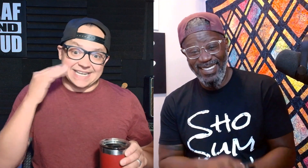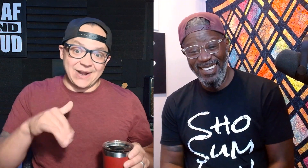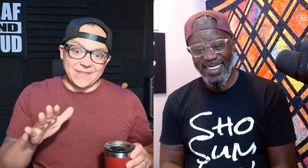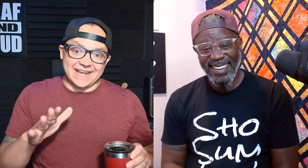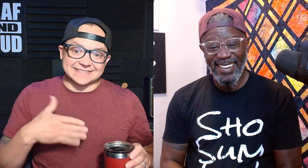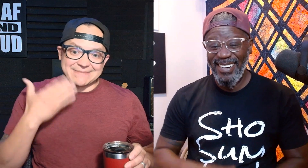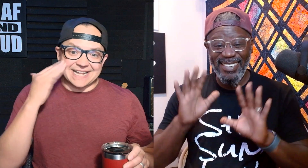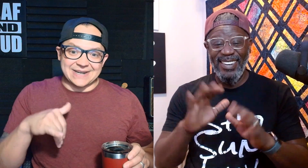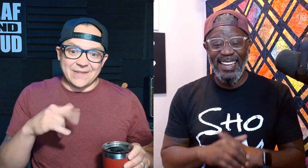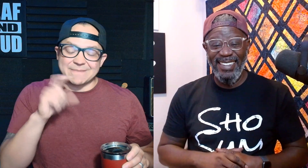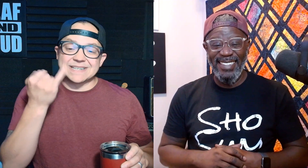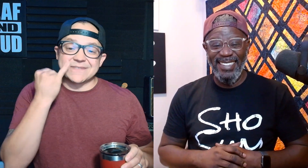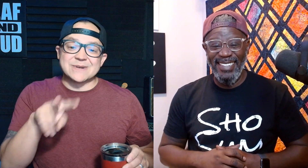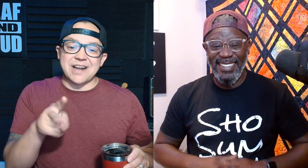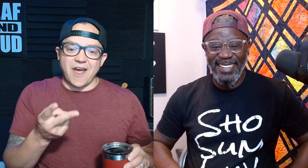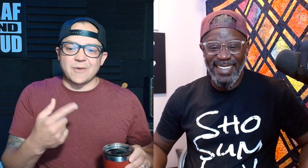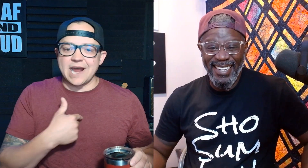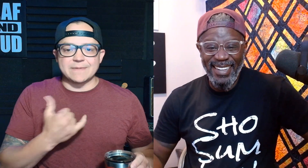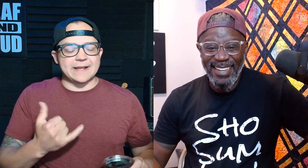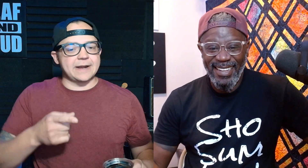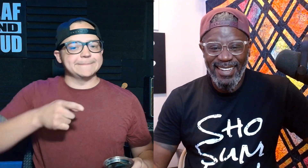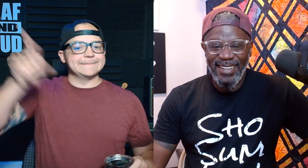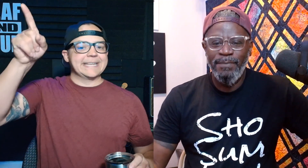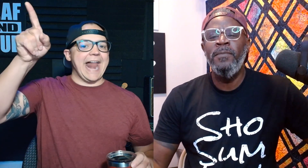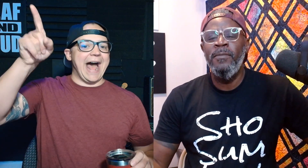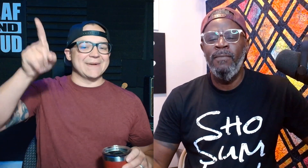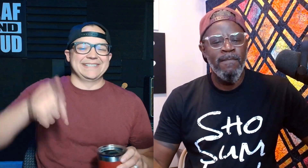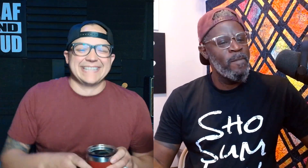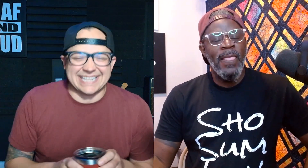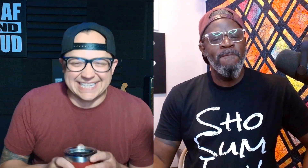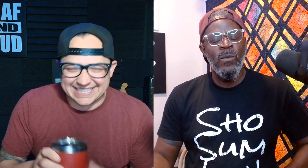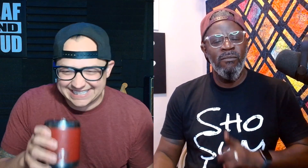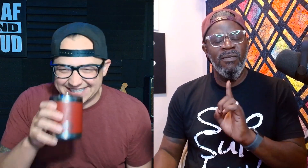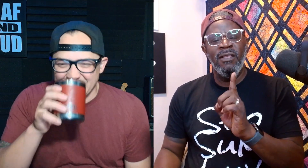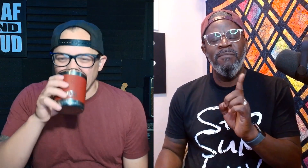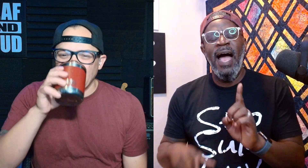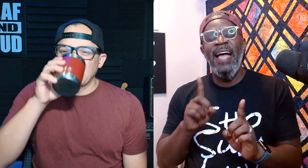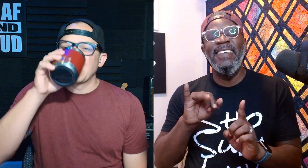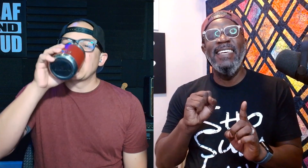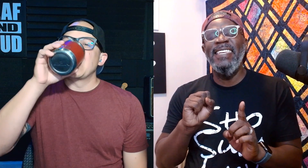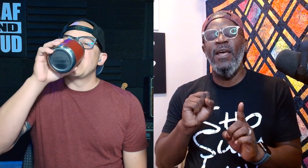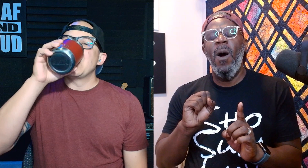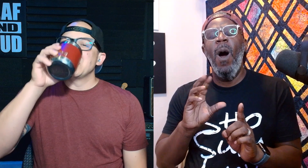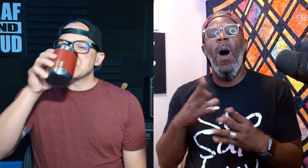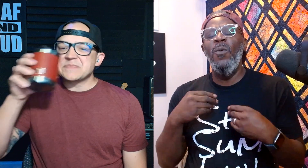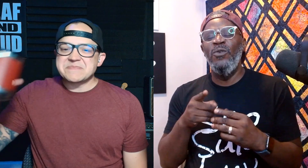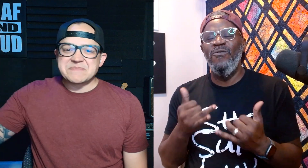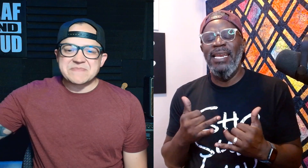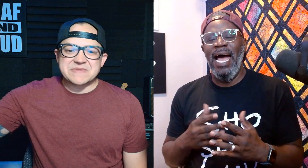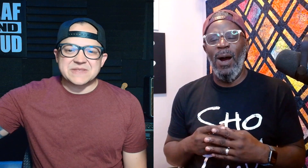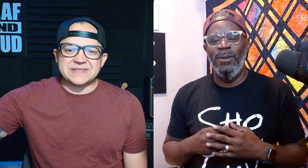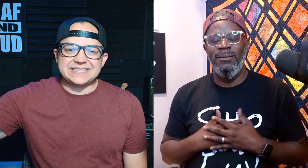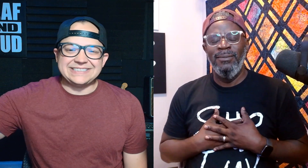I'm glad to know that. I'm glad to know that. Because if it was the other way, I'd be like, get out. I disown